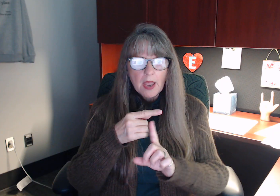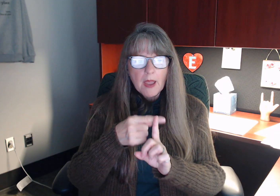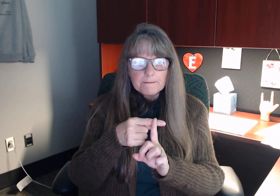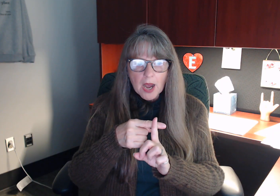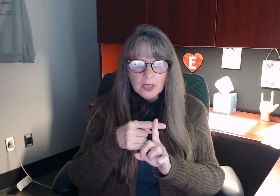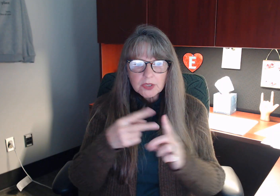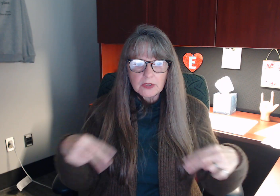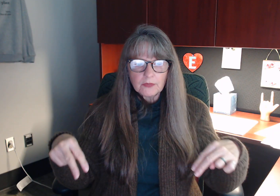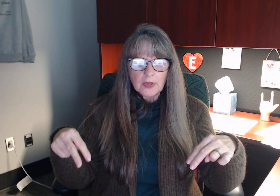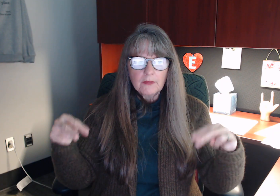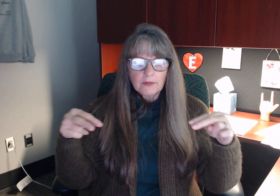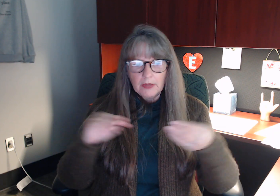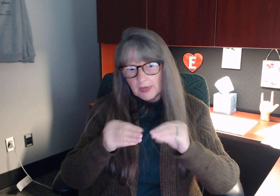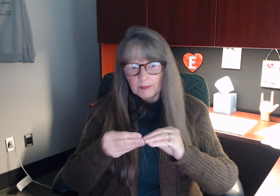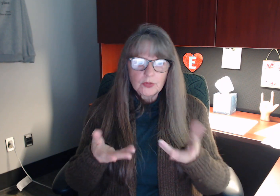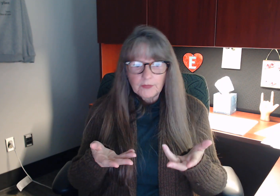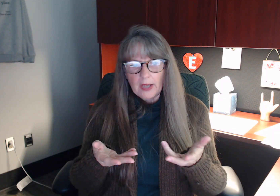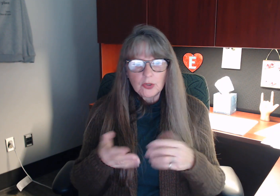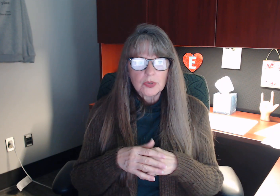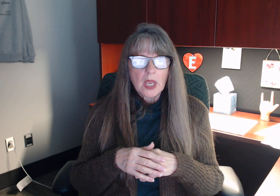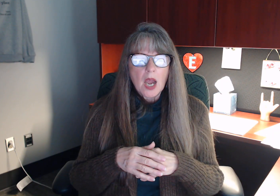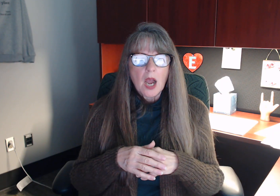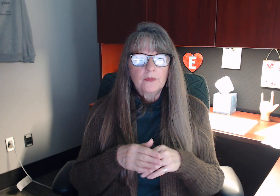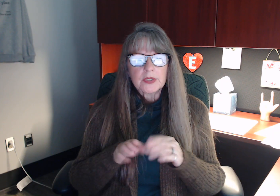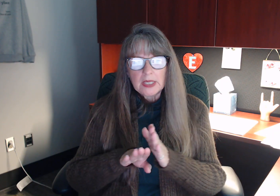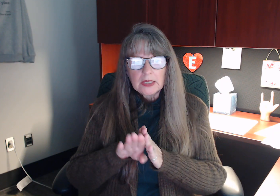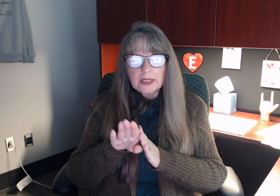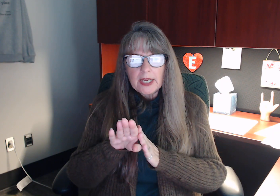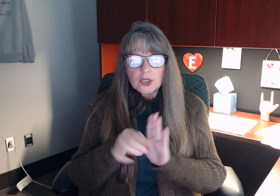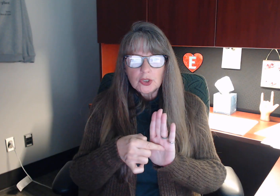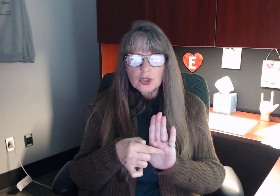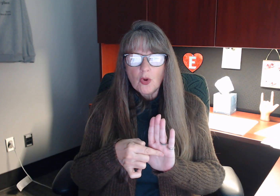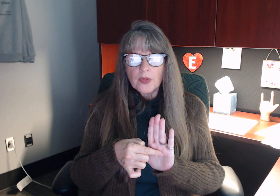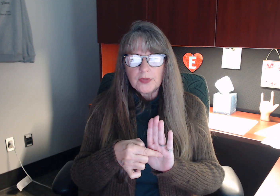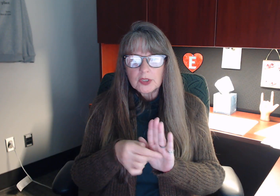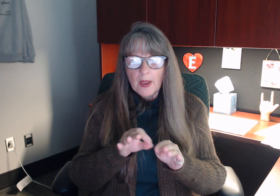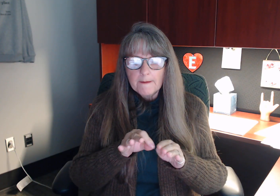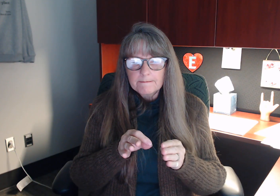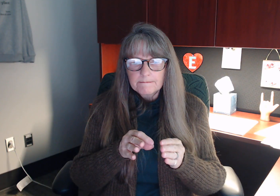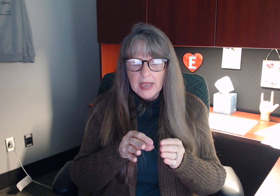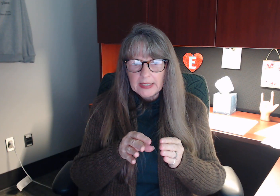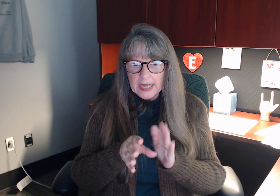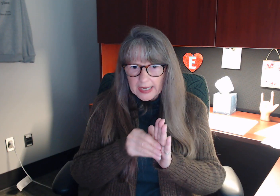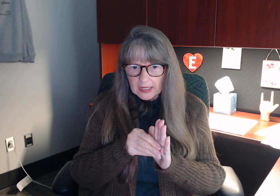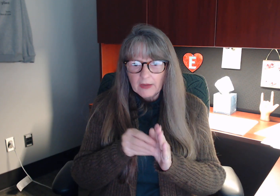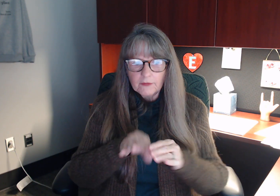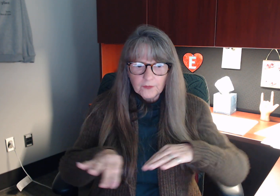And positive numbers or values of this inclination show that this magnetic